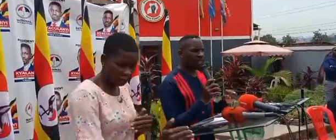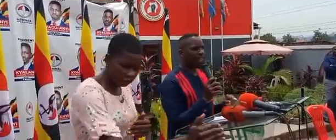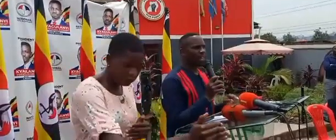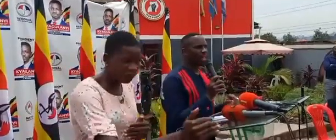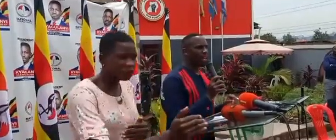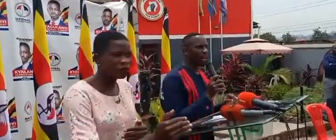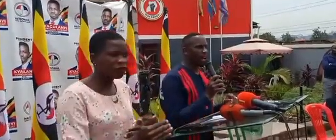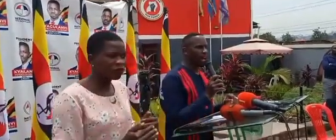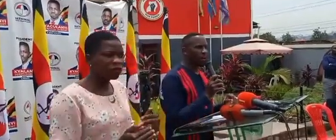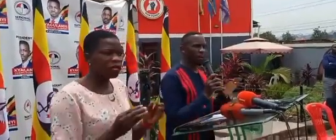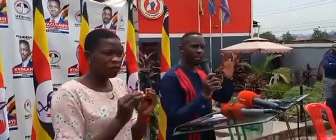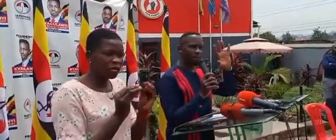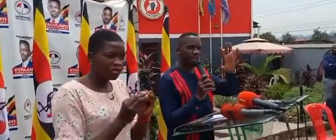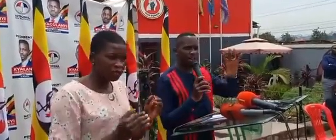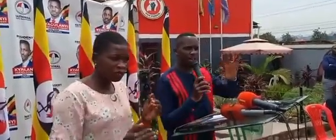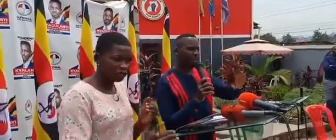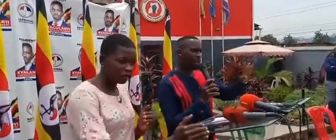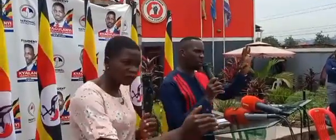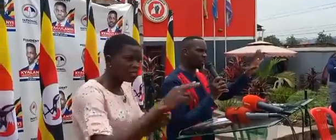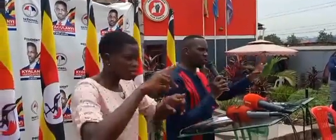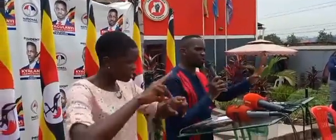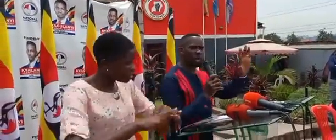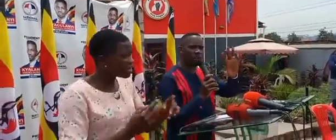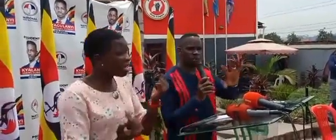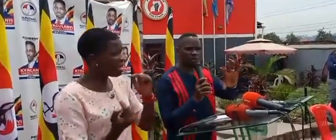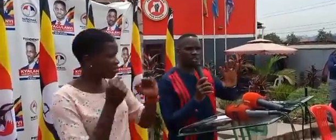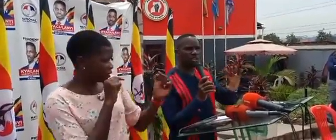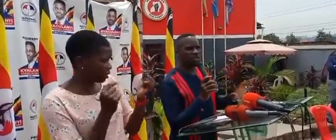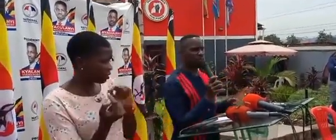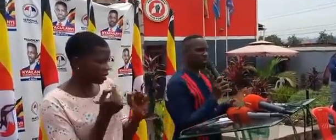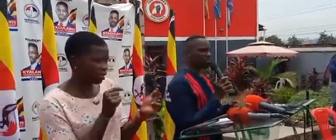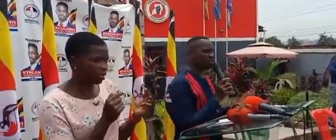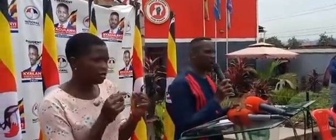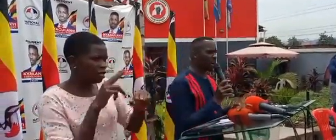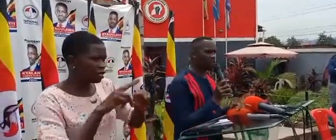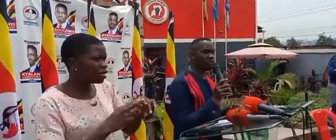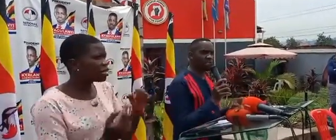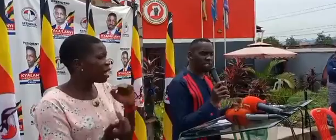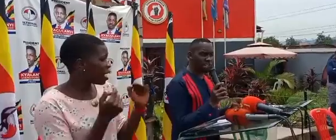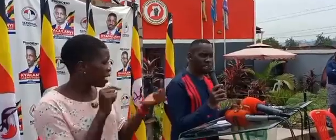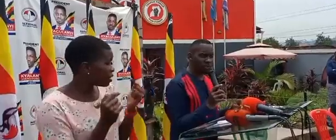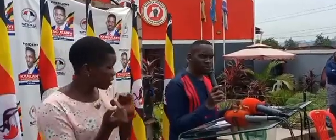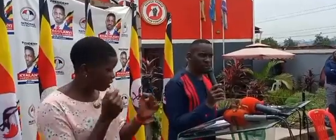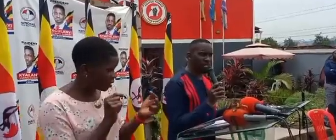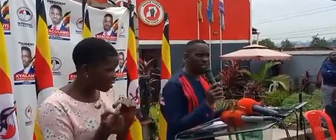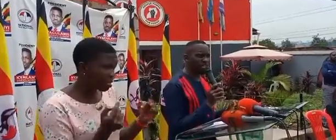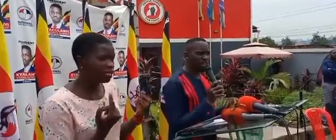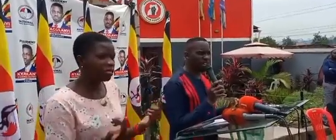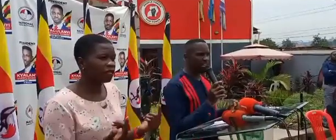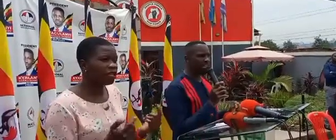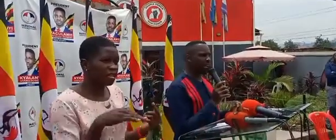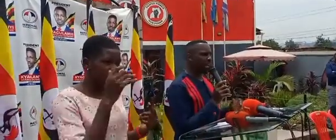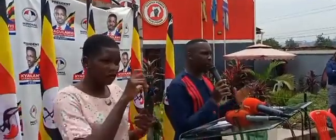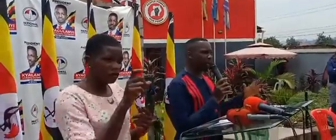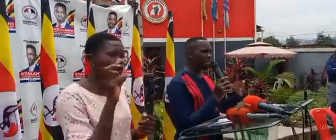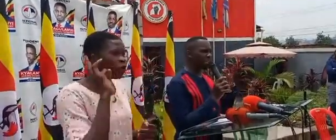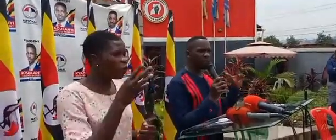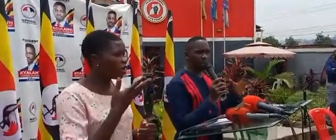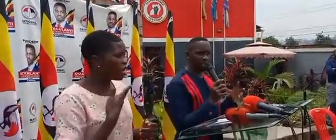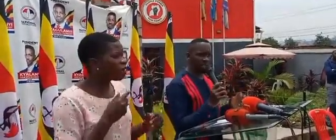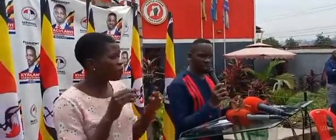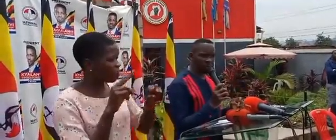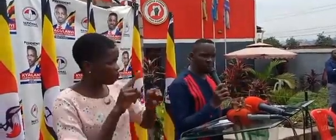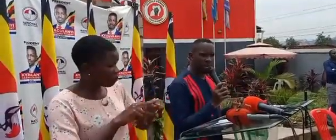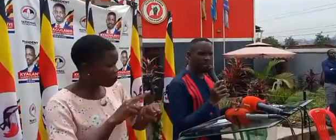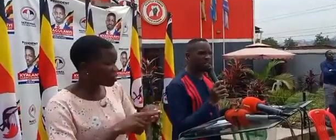pleza, baba devalie yo, na wagiro no, na wagiro li, tugenda kuba norusirika, wiki ya, nga